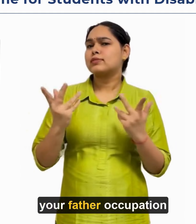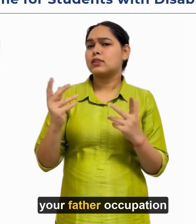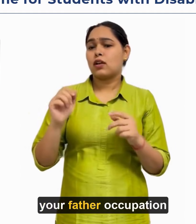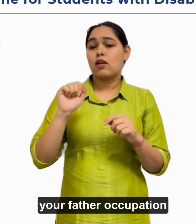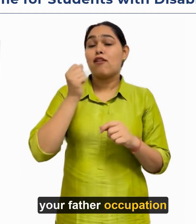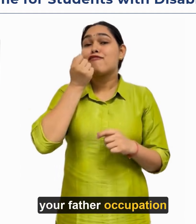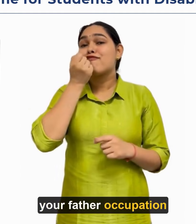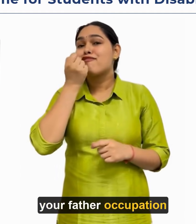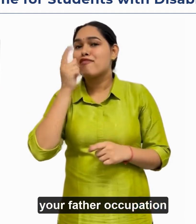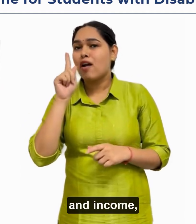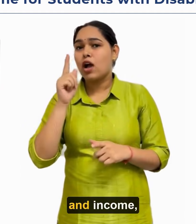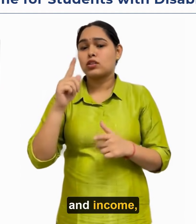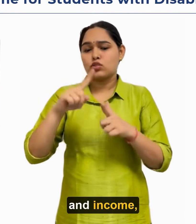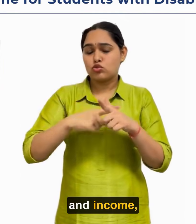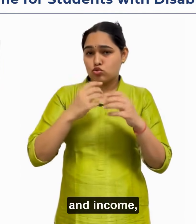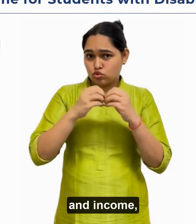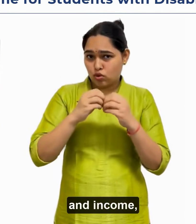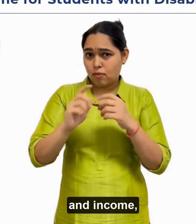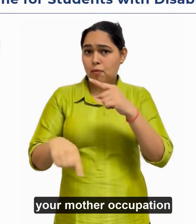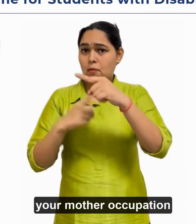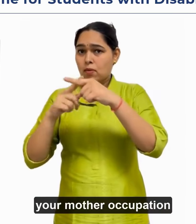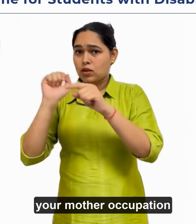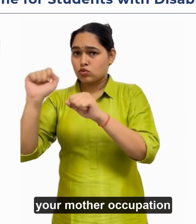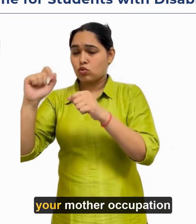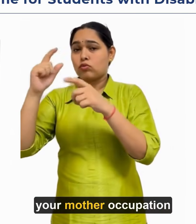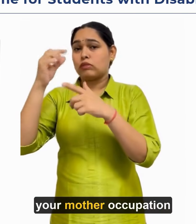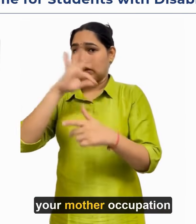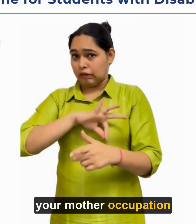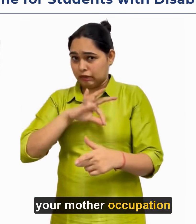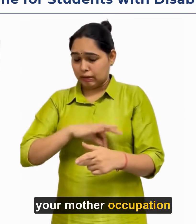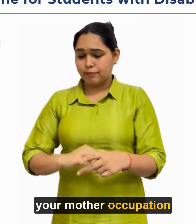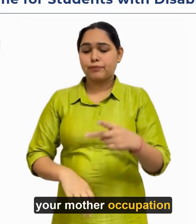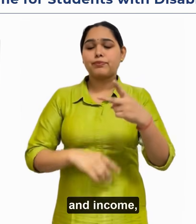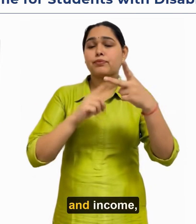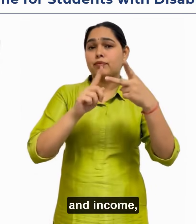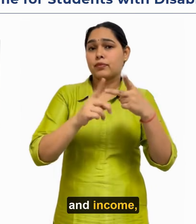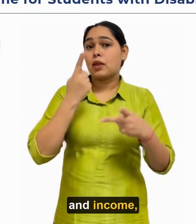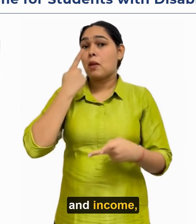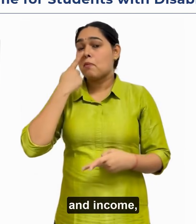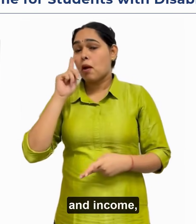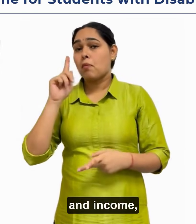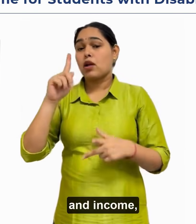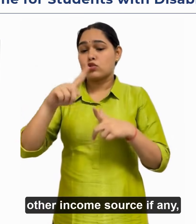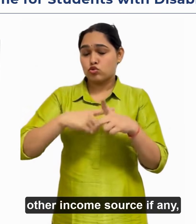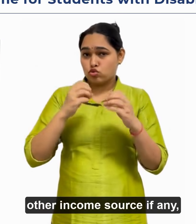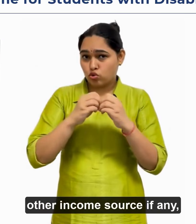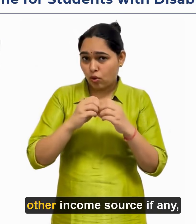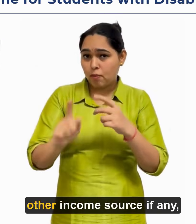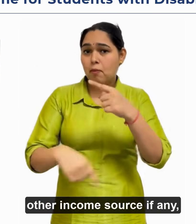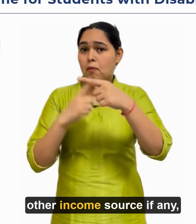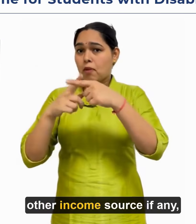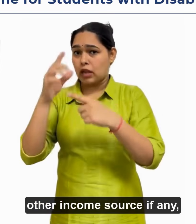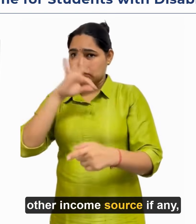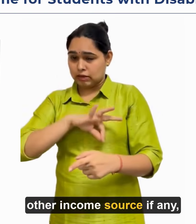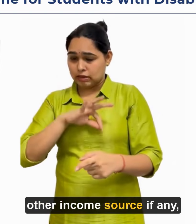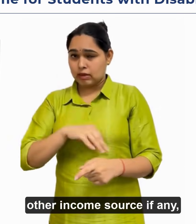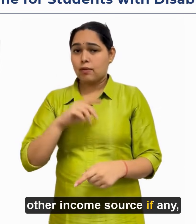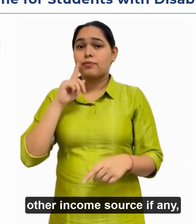father occupation and income, your mother occupation and income, other income source if